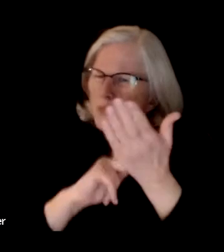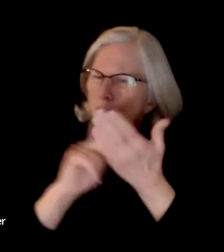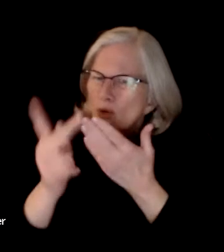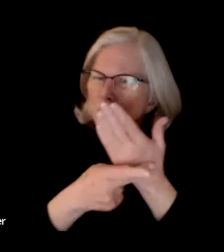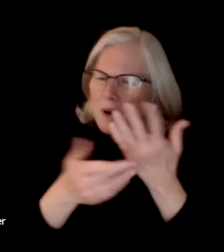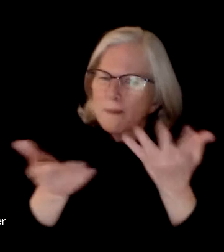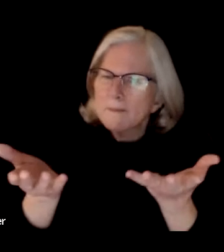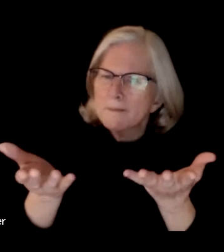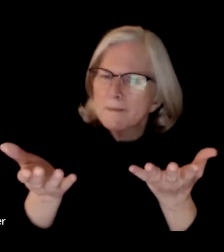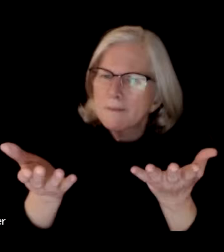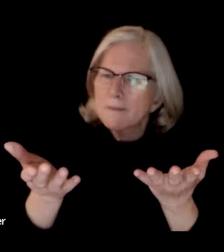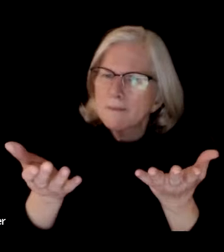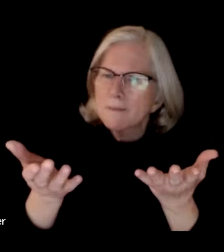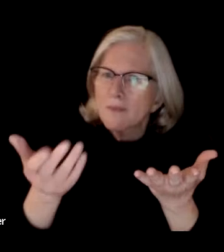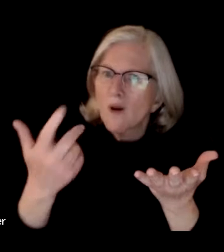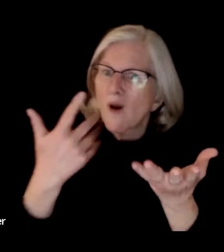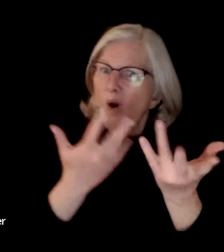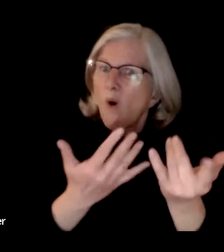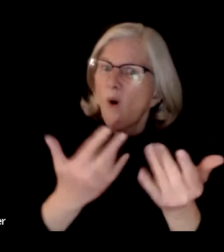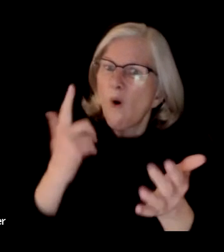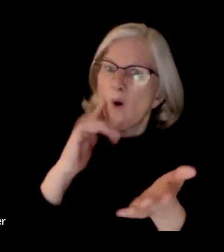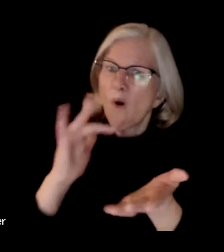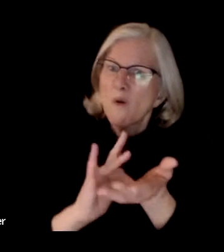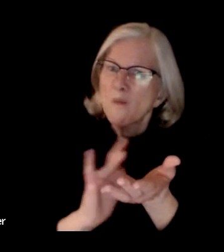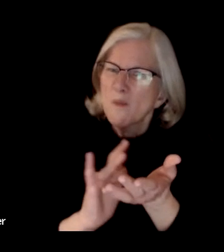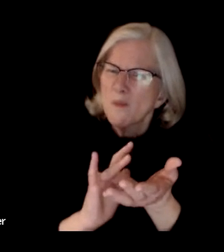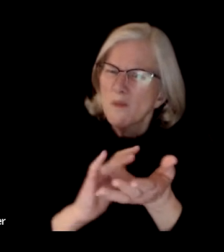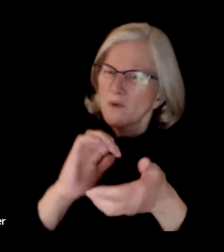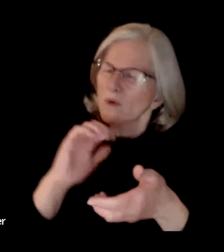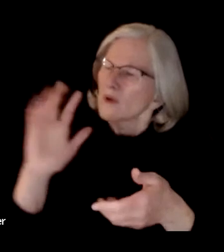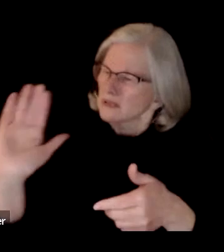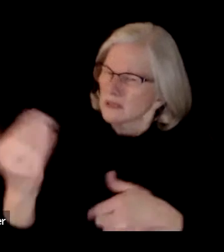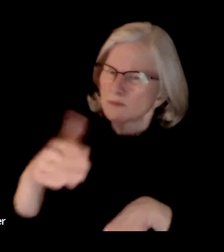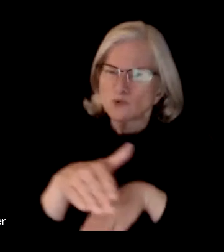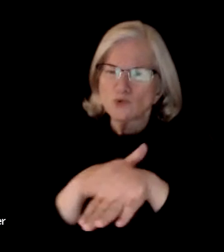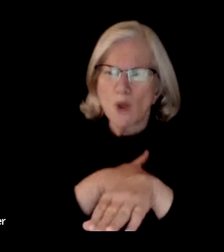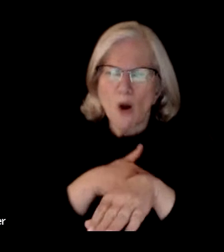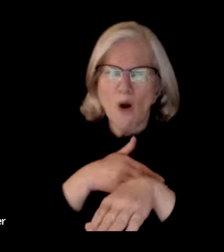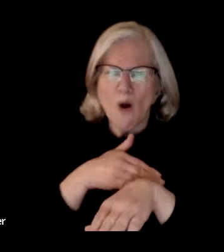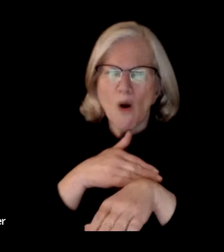the federal program? Because they seem to have been kind of slow and are probably hampering your numbers a bit.